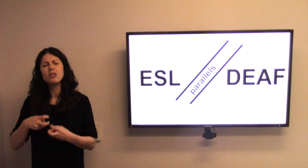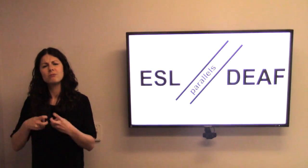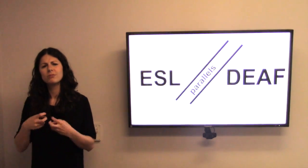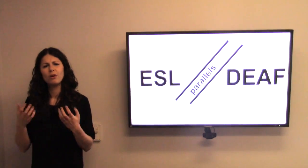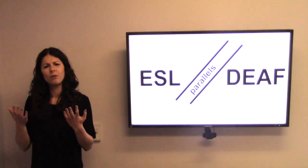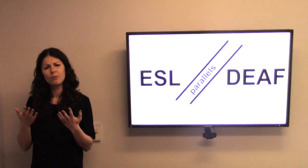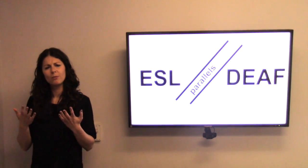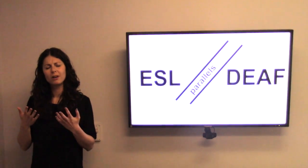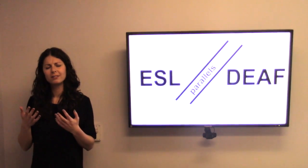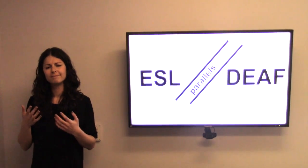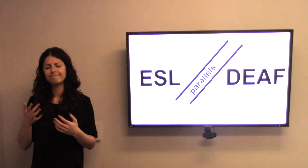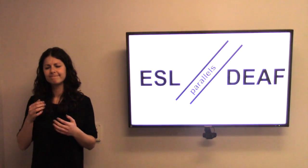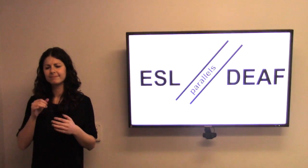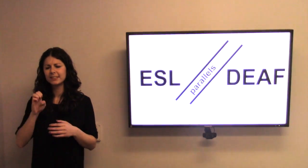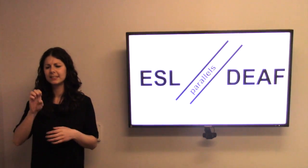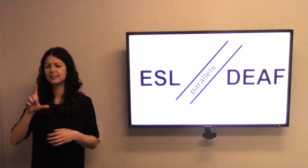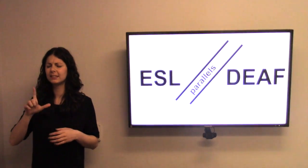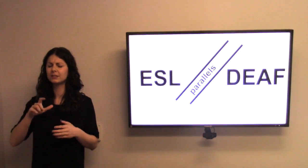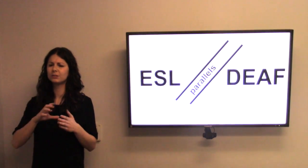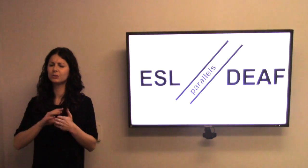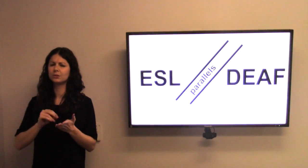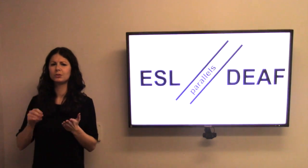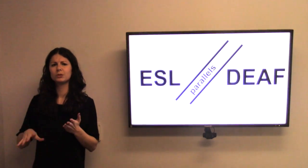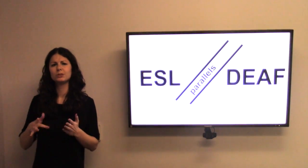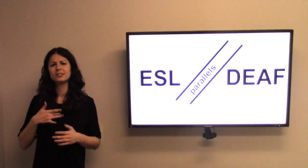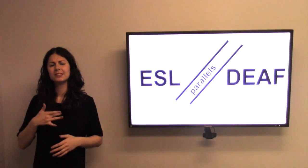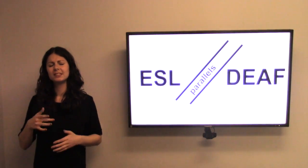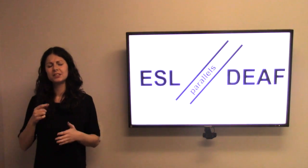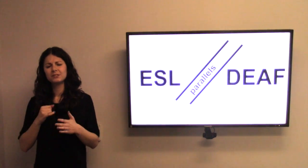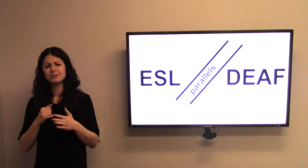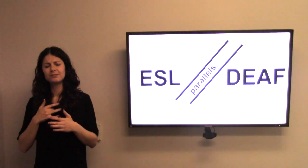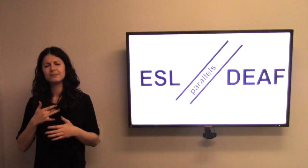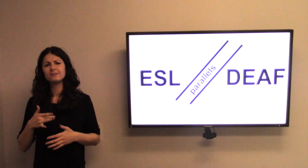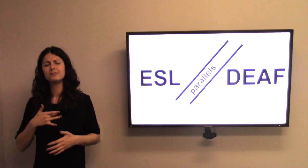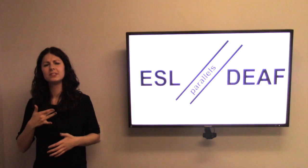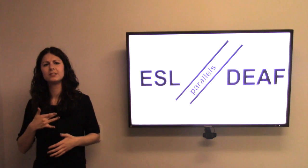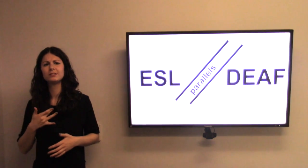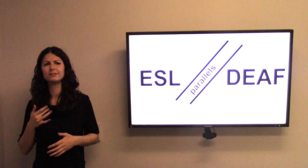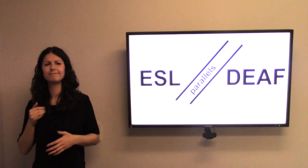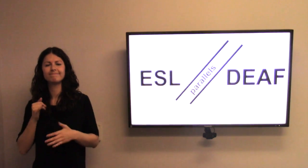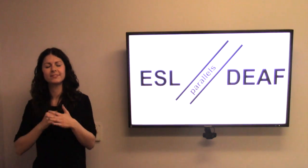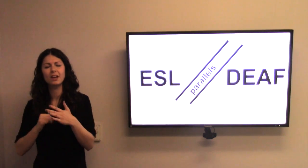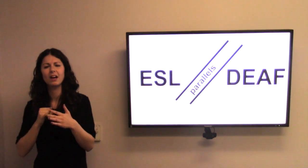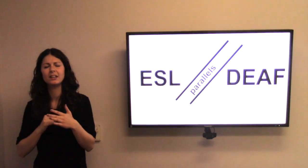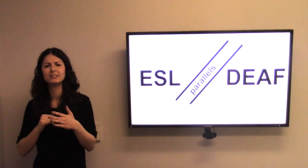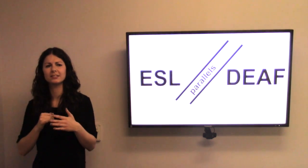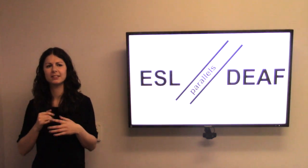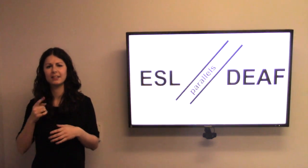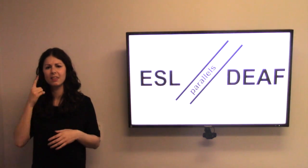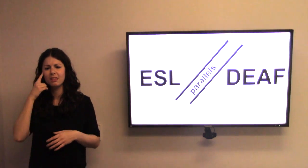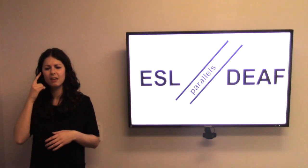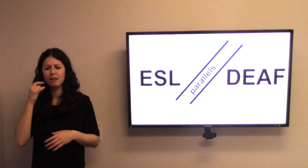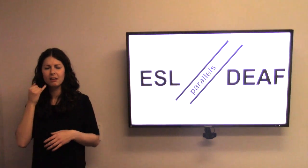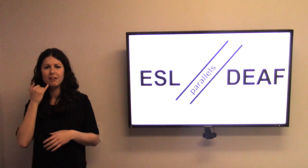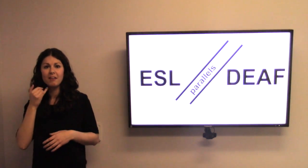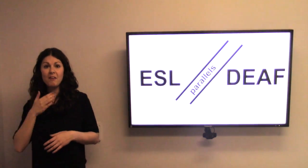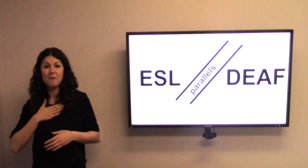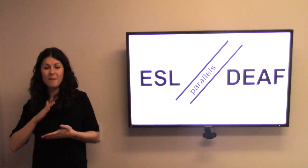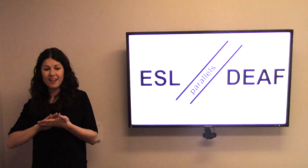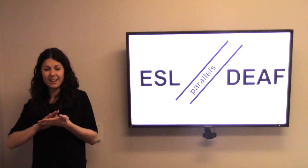Another problem is that ESL students often feel isolated. They think that if they don't have proficient English skills, they won't be able to make new